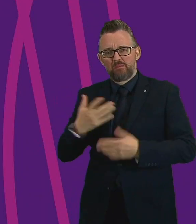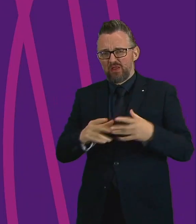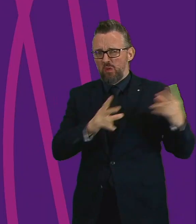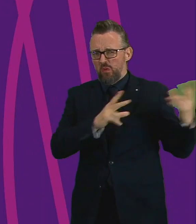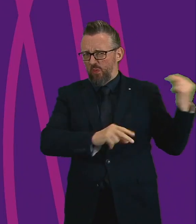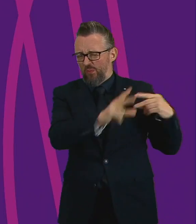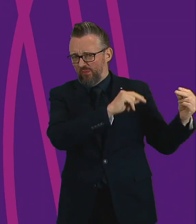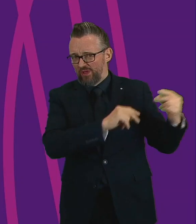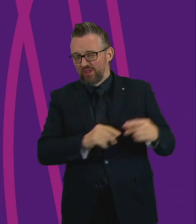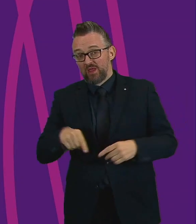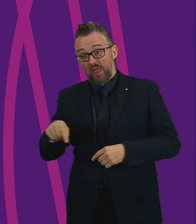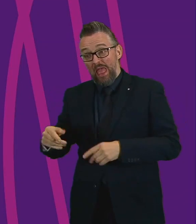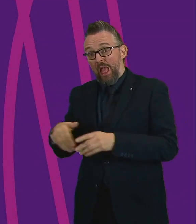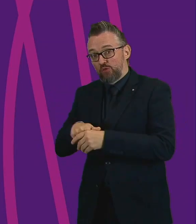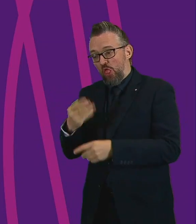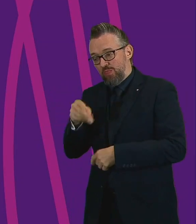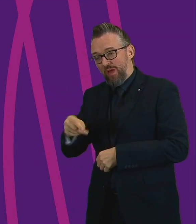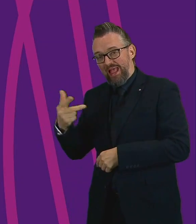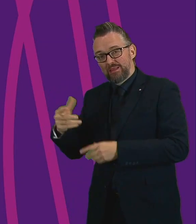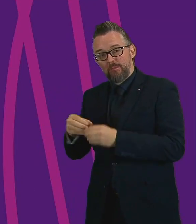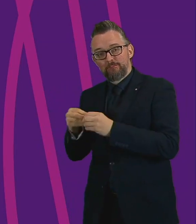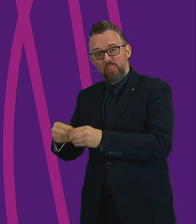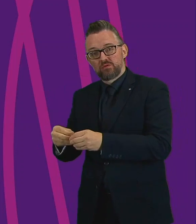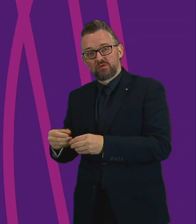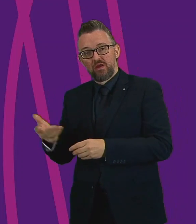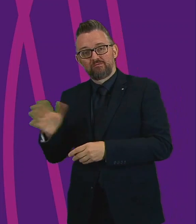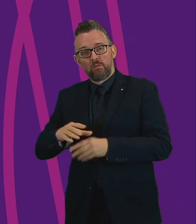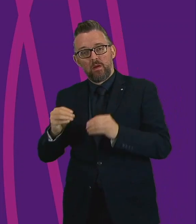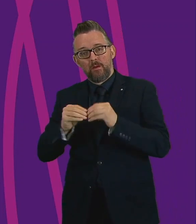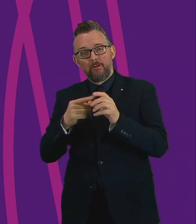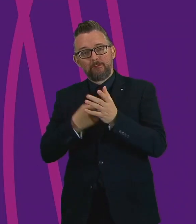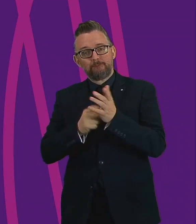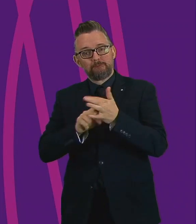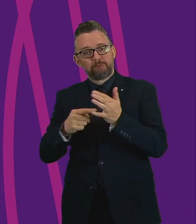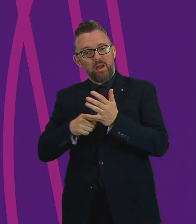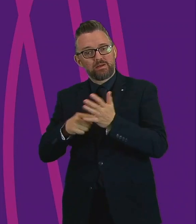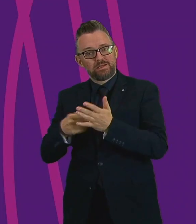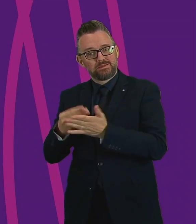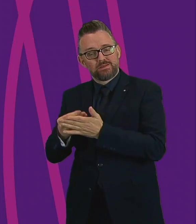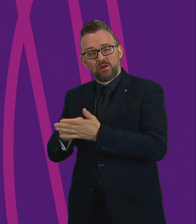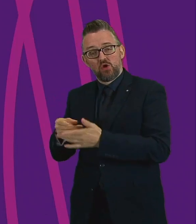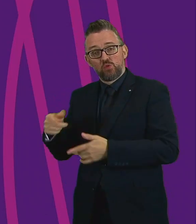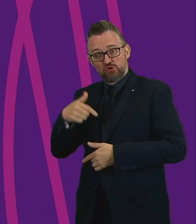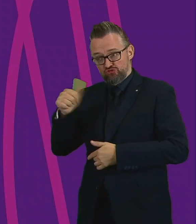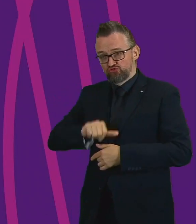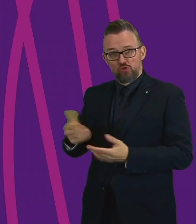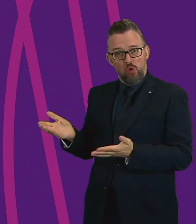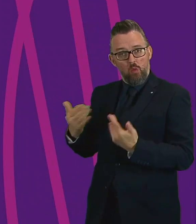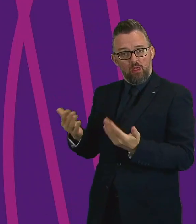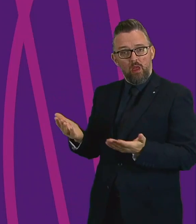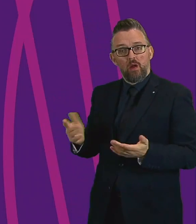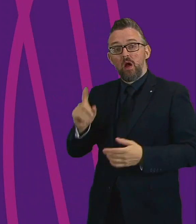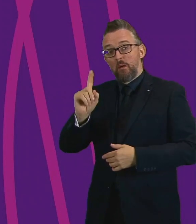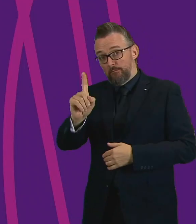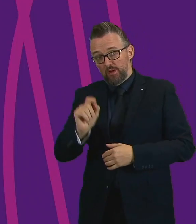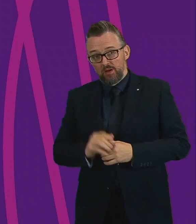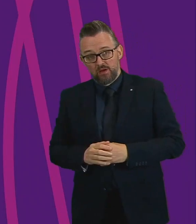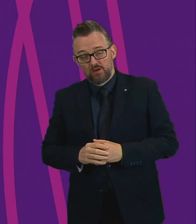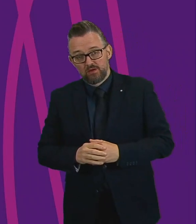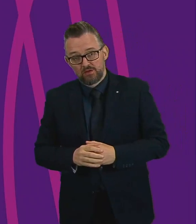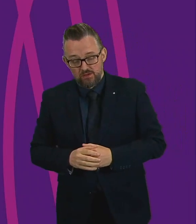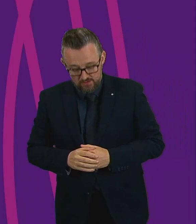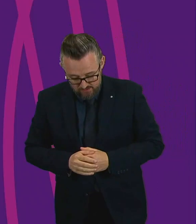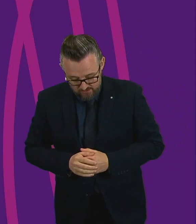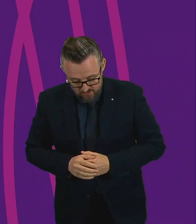including £3.8 billion from Barnett consequentials, is something that we should all be welcomed. However, we